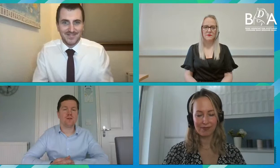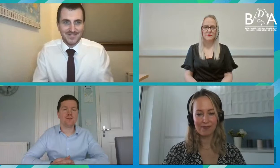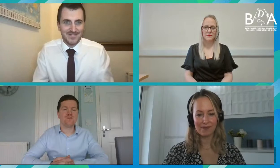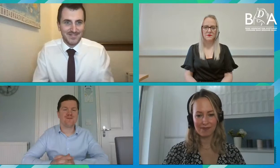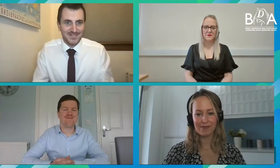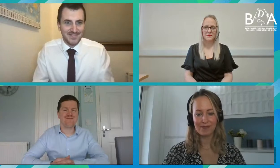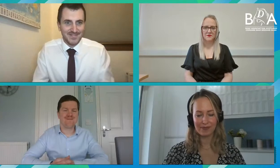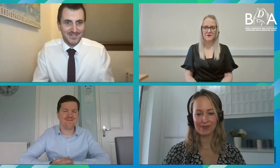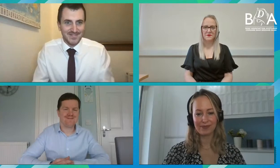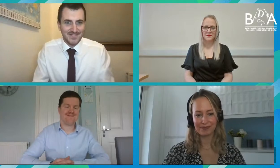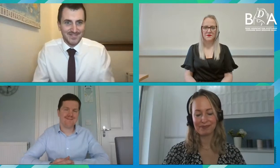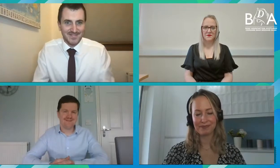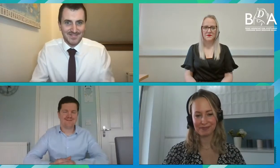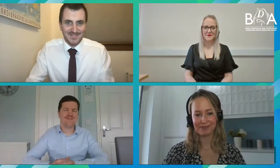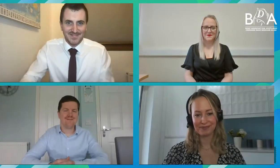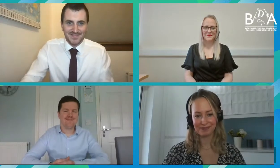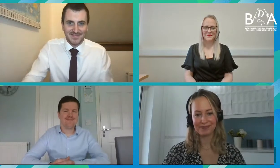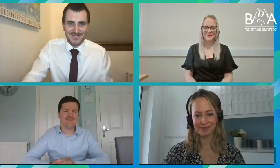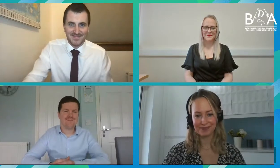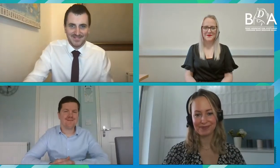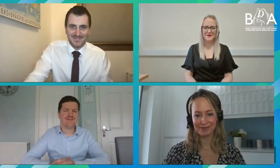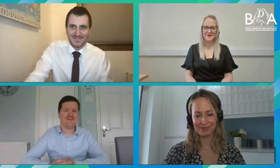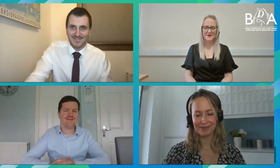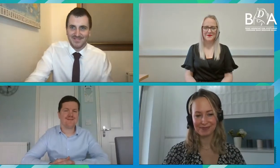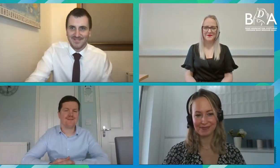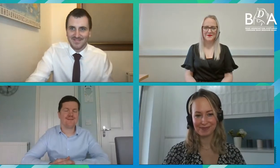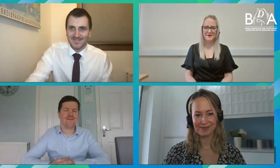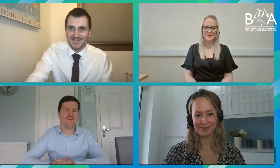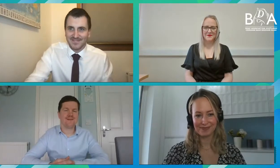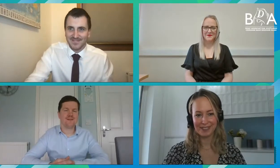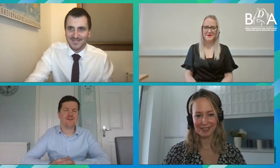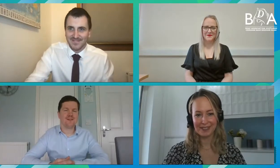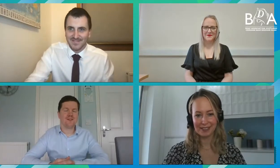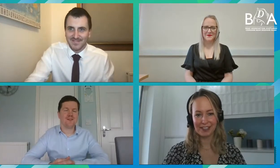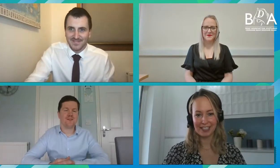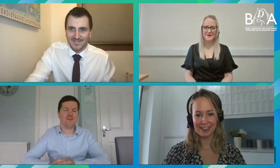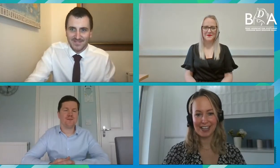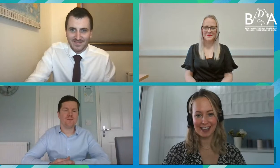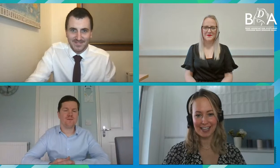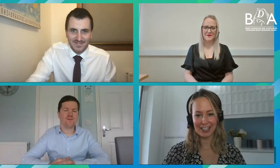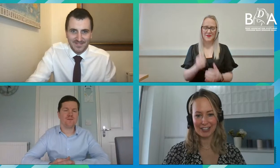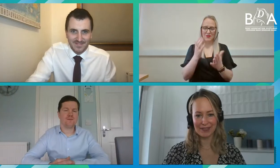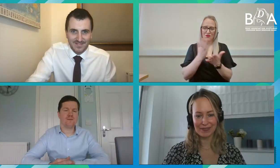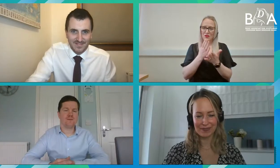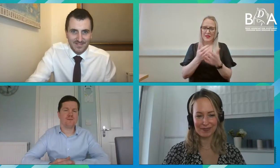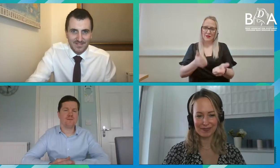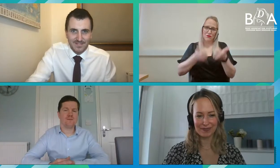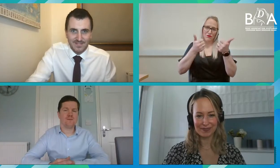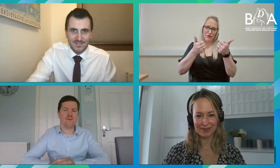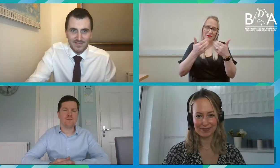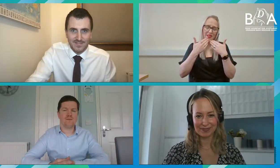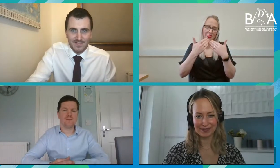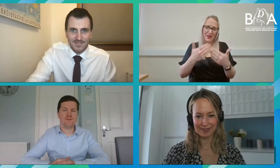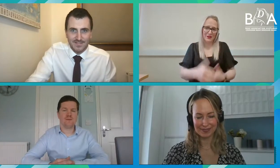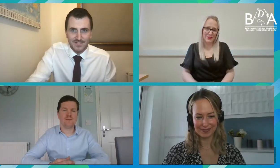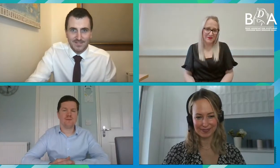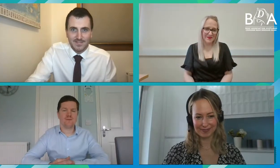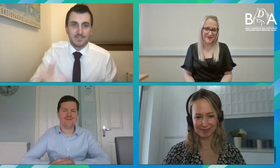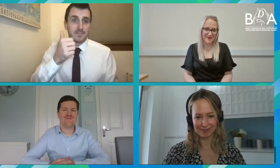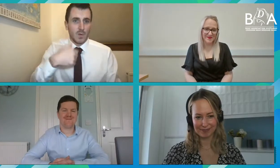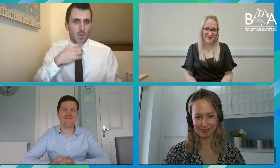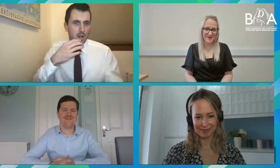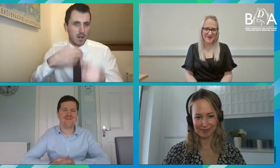of the apprenticeship programme. It sounds absolutely fantastic. Thank you, Oliver. Really great, thank you.